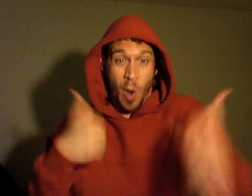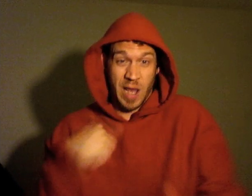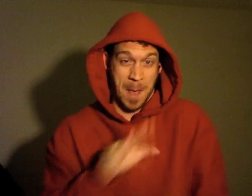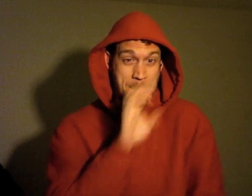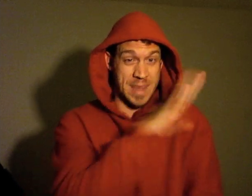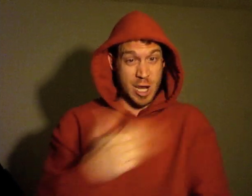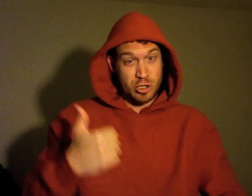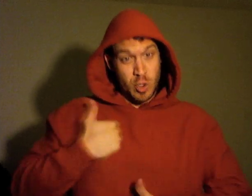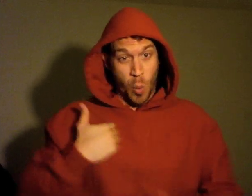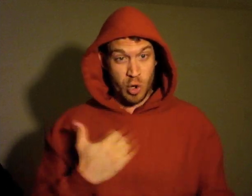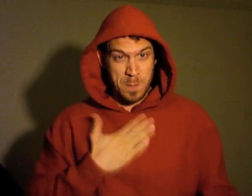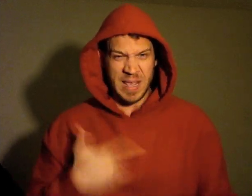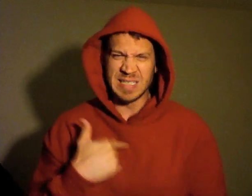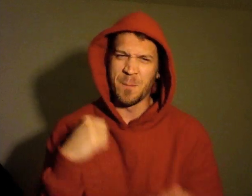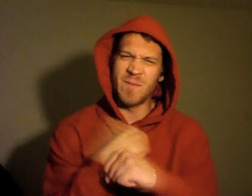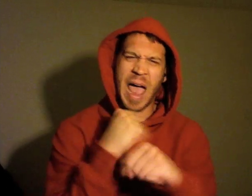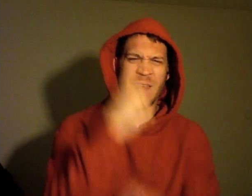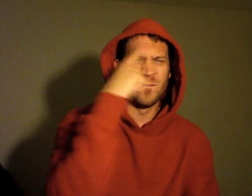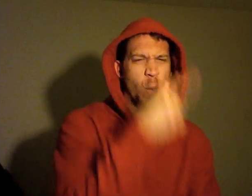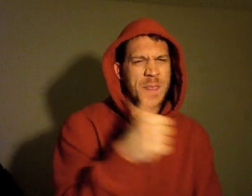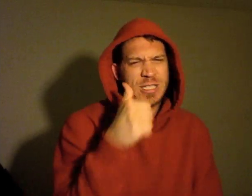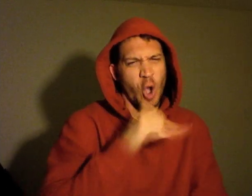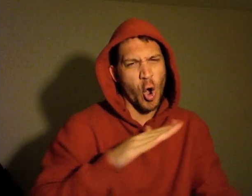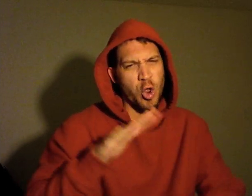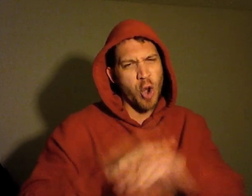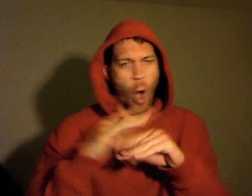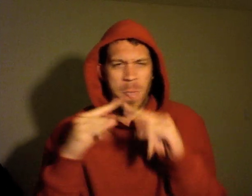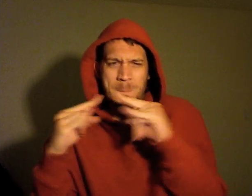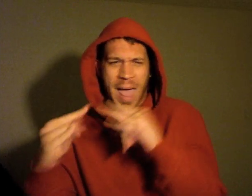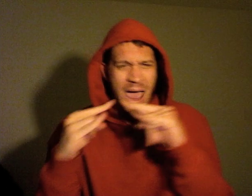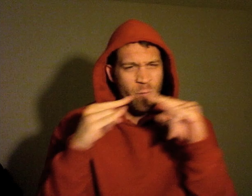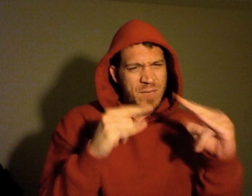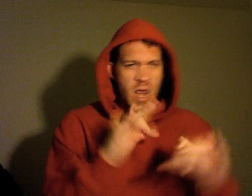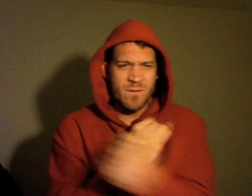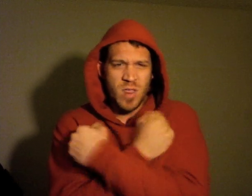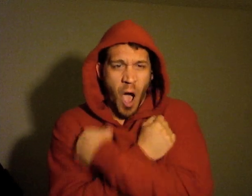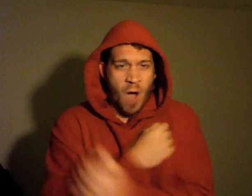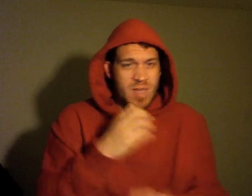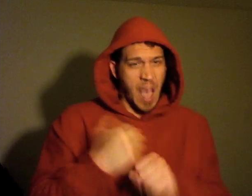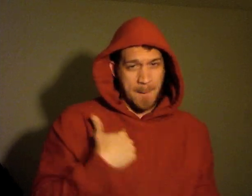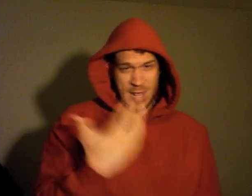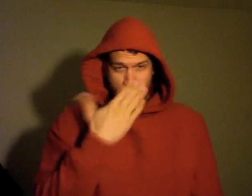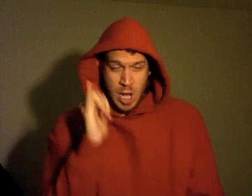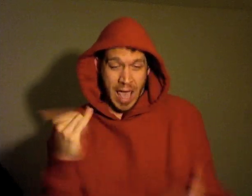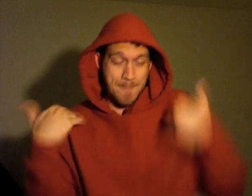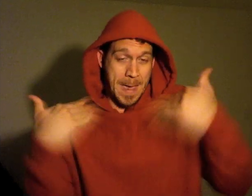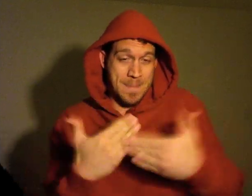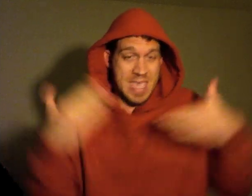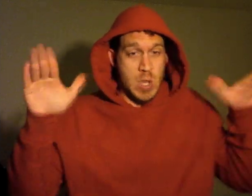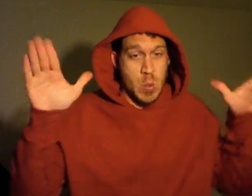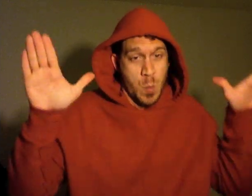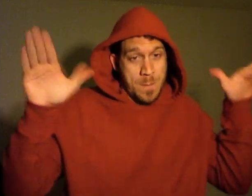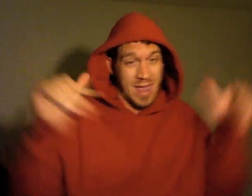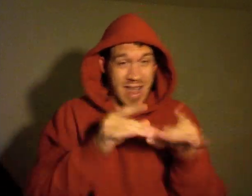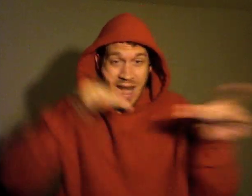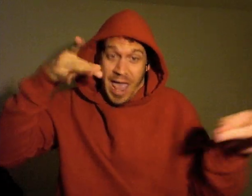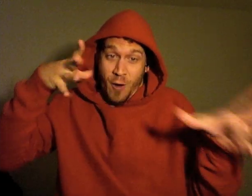can I be her soldier, please? I'm fighting for this girl on the battlefield of love. Don't it look like baby Cupid sending arrows